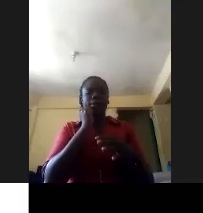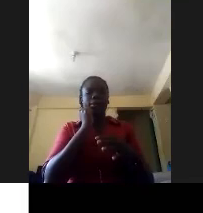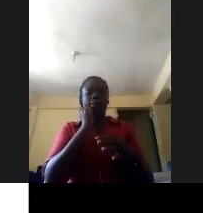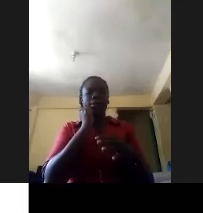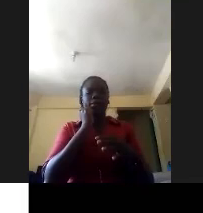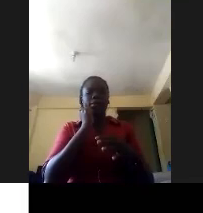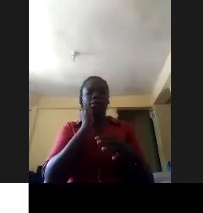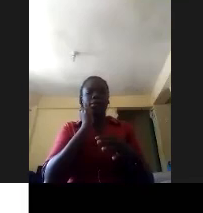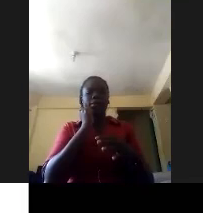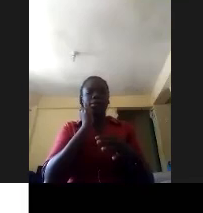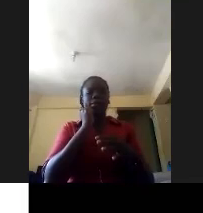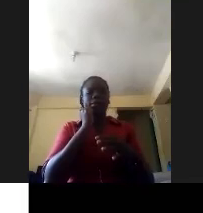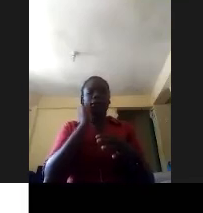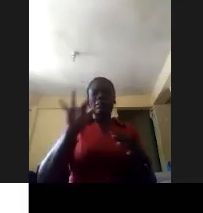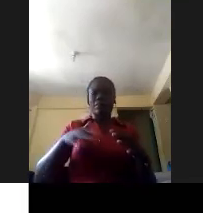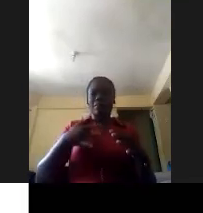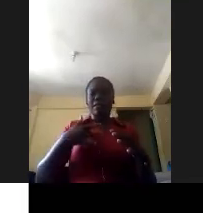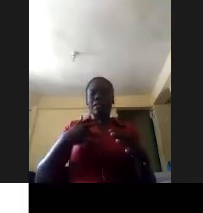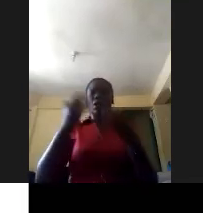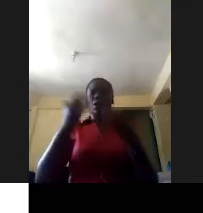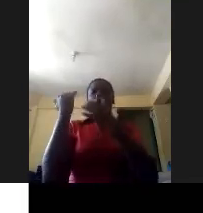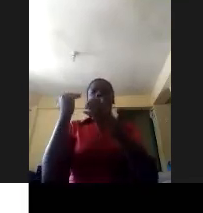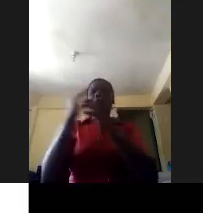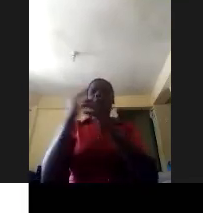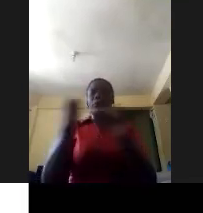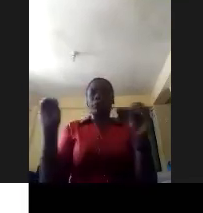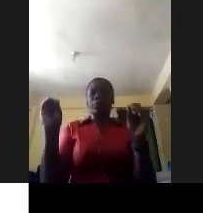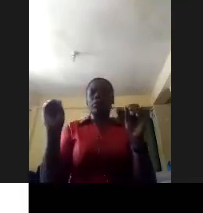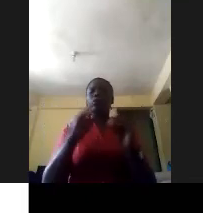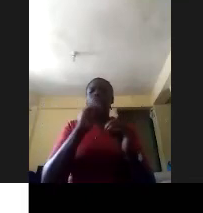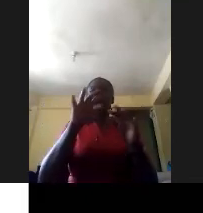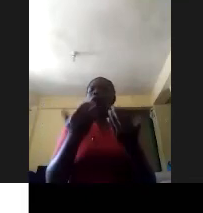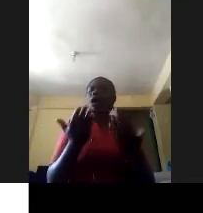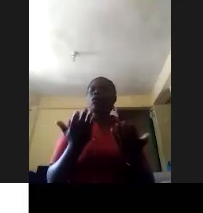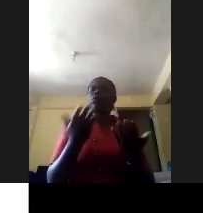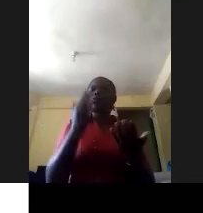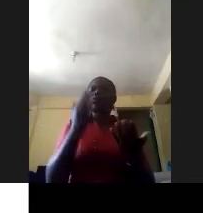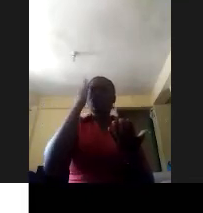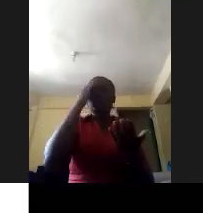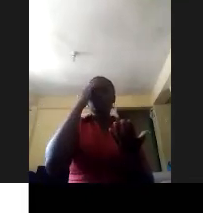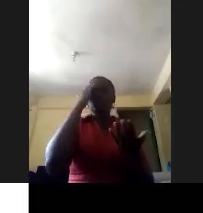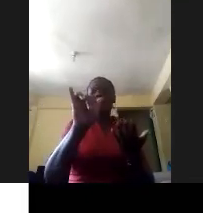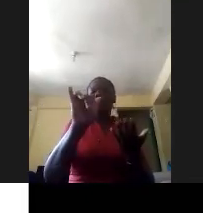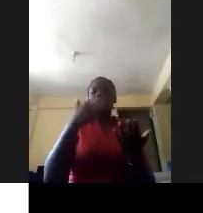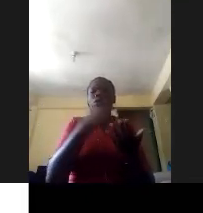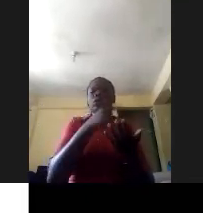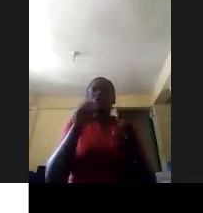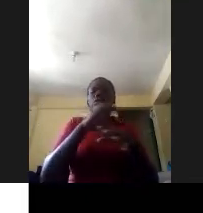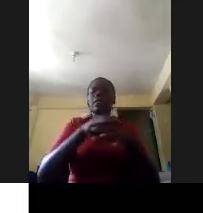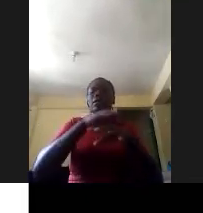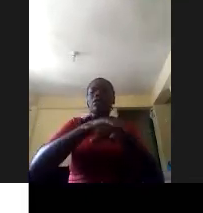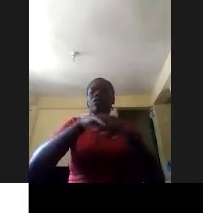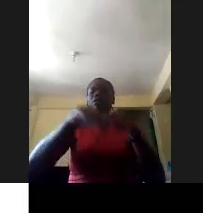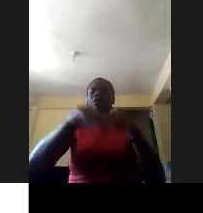I'm feeling hopeless. Yeah. So how do you know that? I want you to get comfortable with your